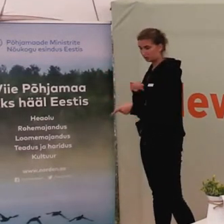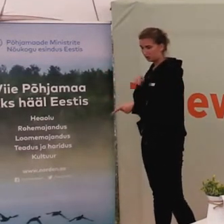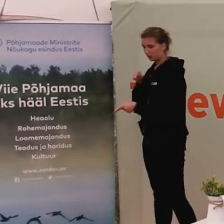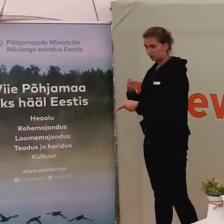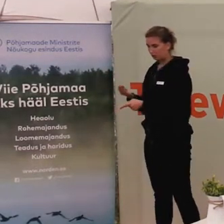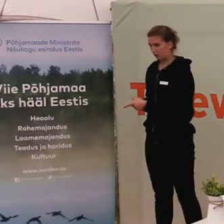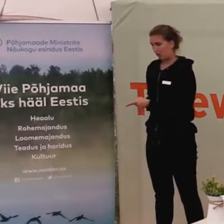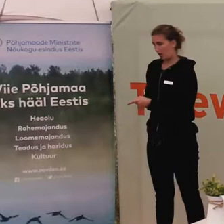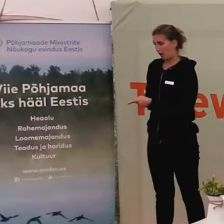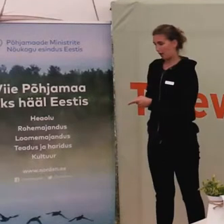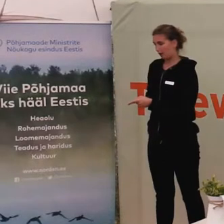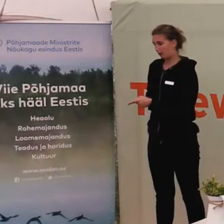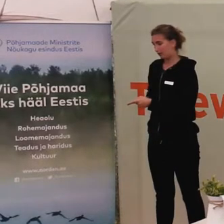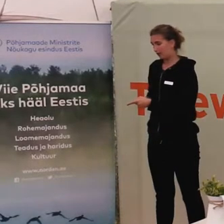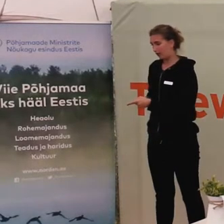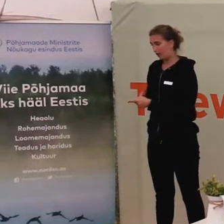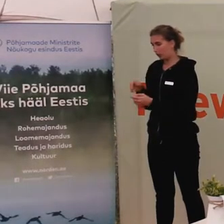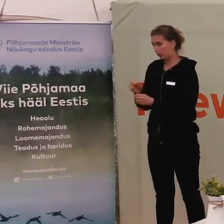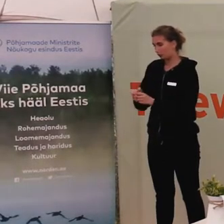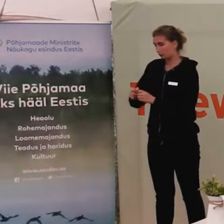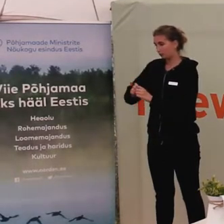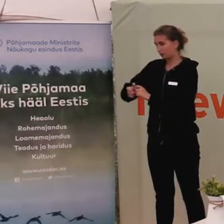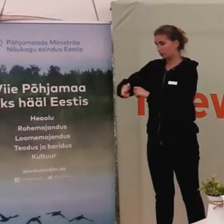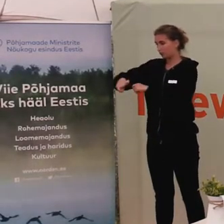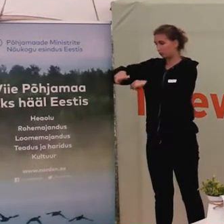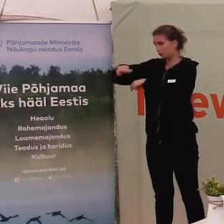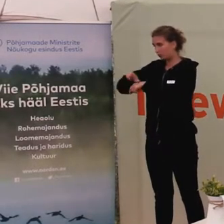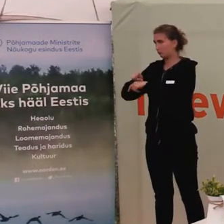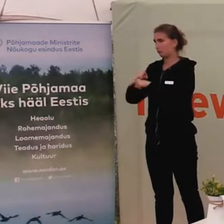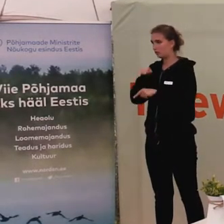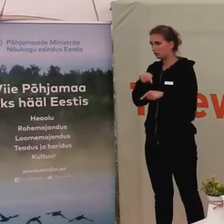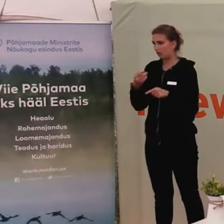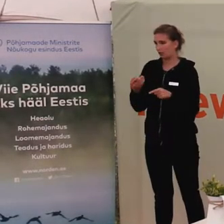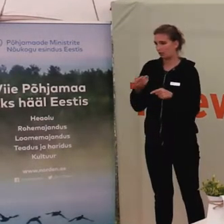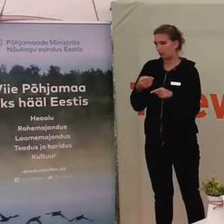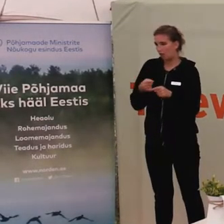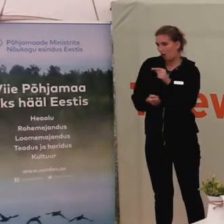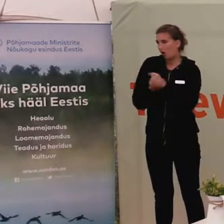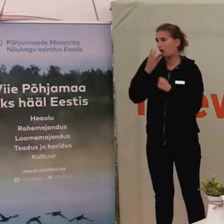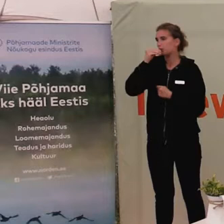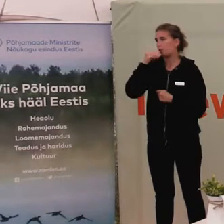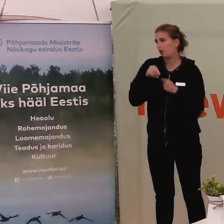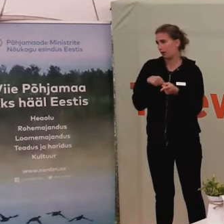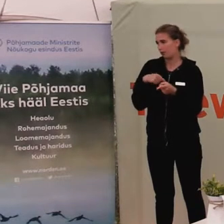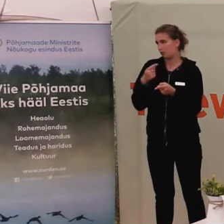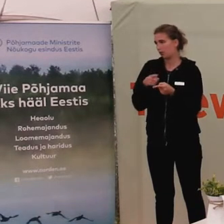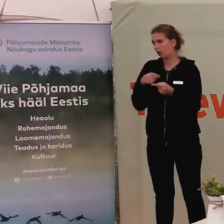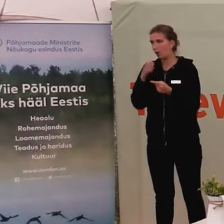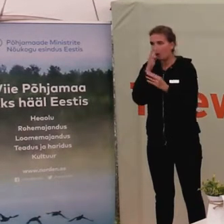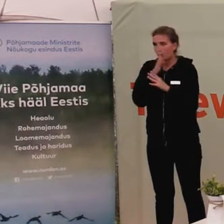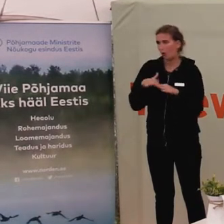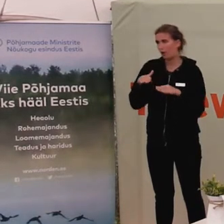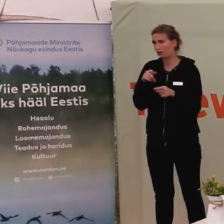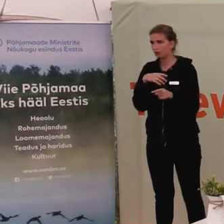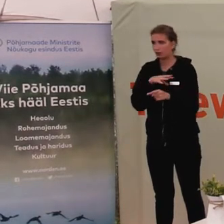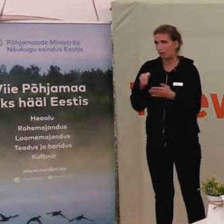more expensive and they lose out more than the ones who are in a better stance and better off. So there